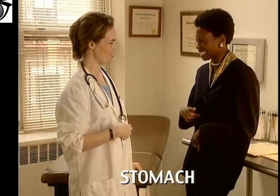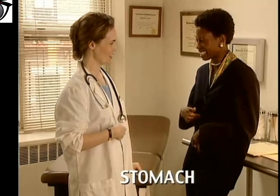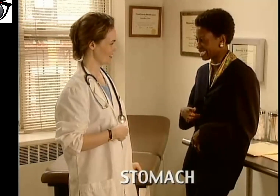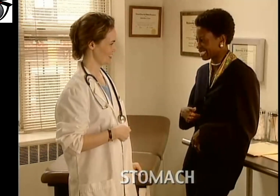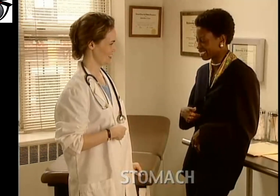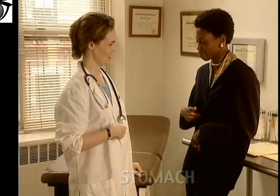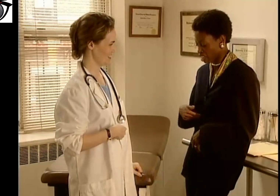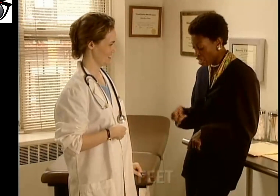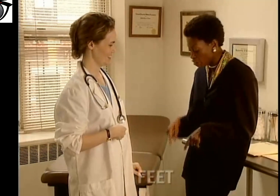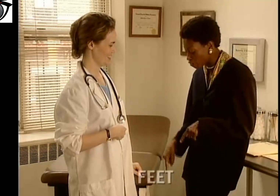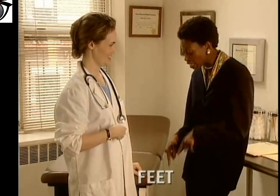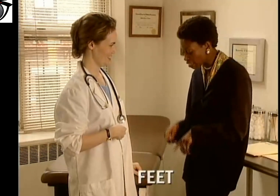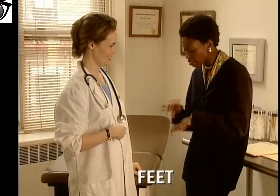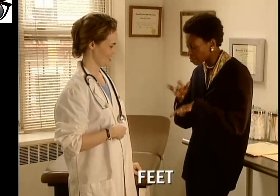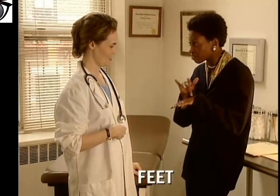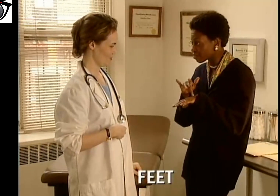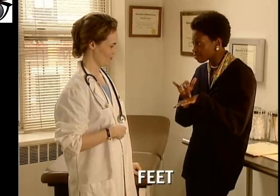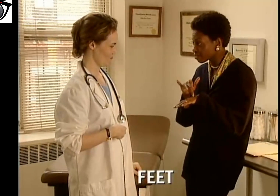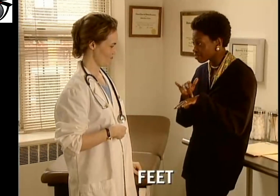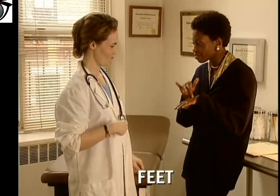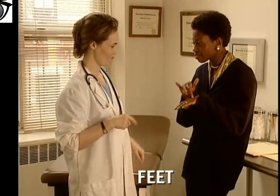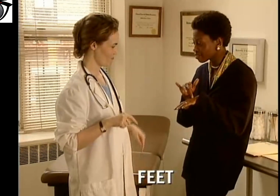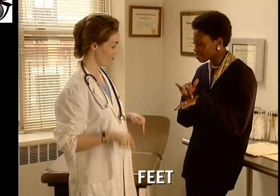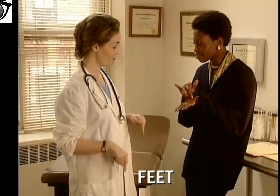Stomach. Stomach. Feet.